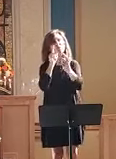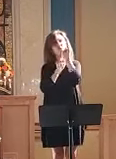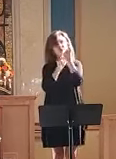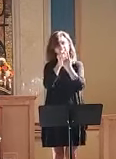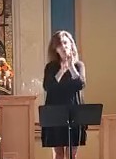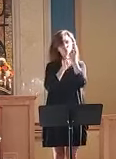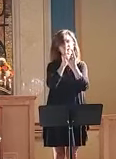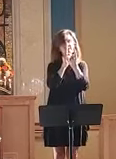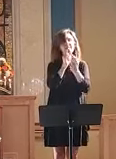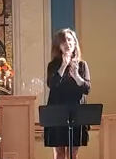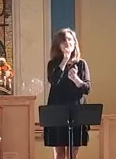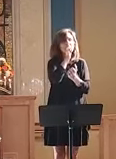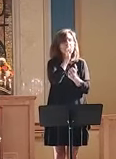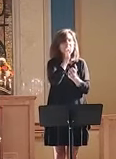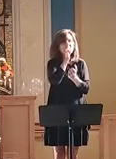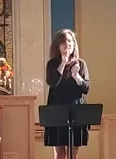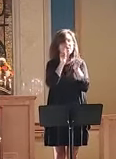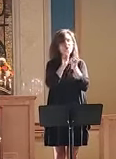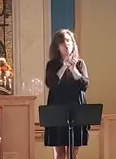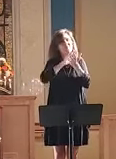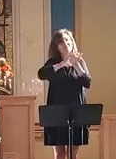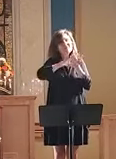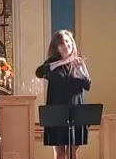and with charitable dialogue.